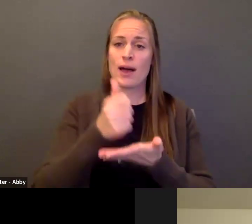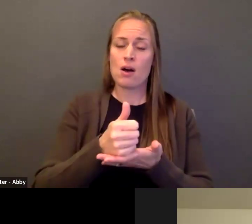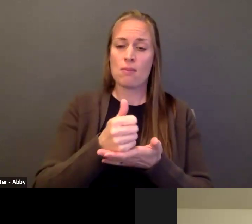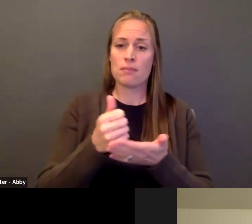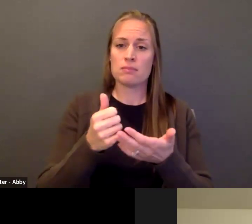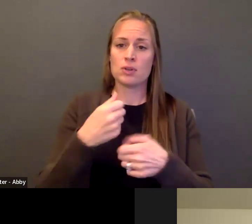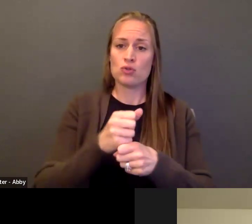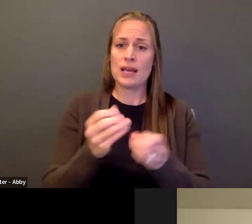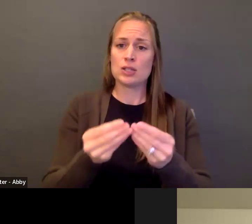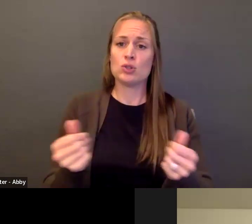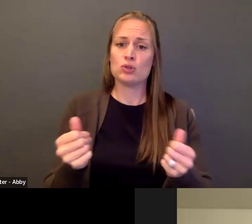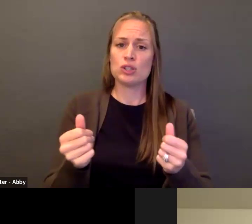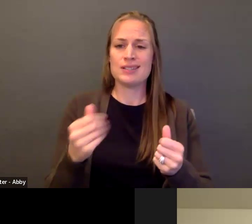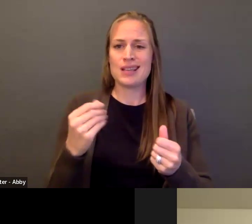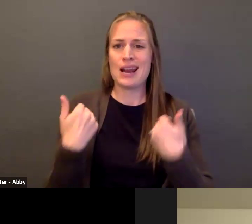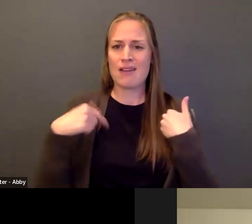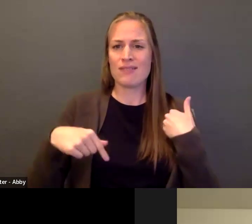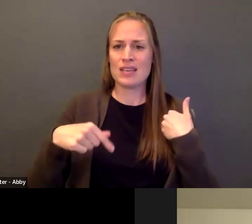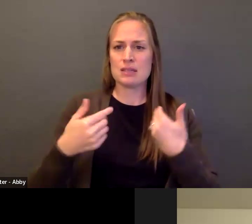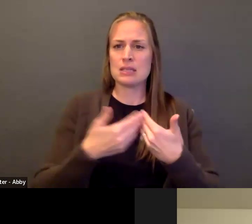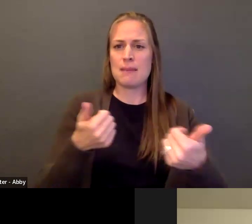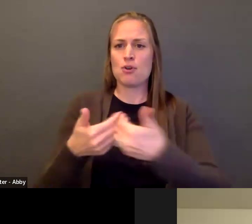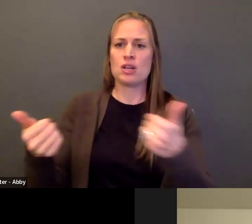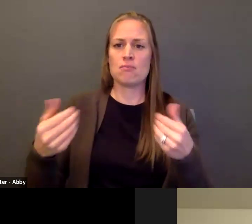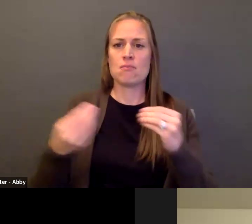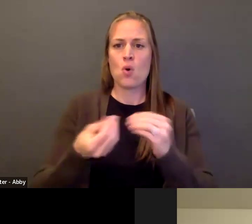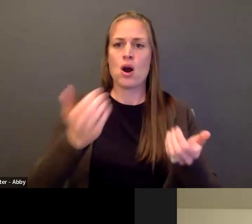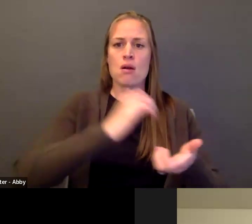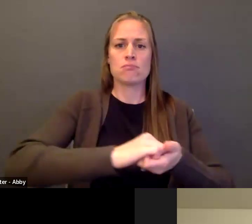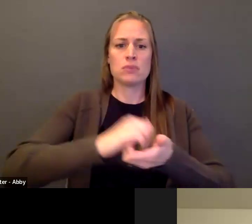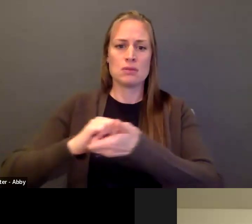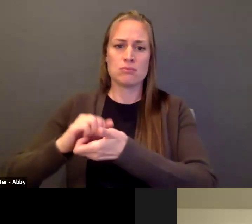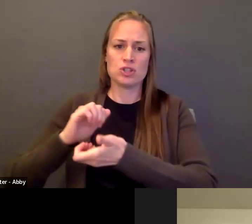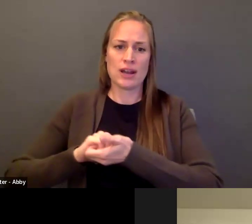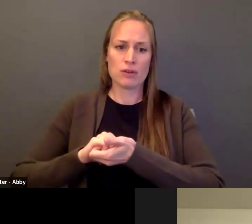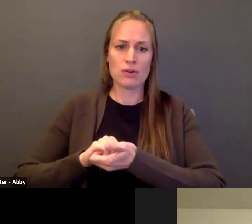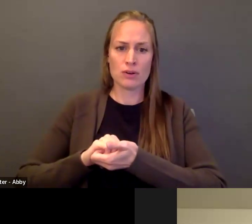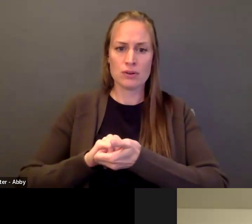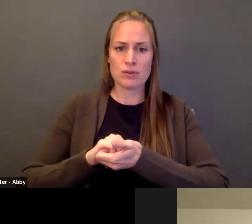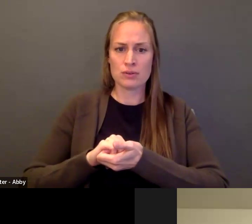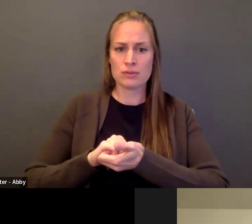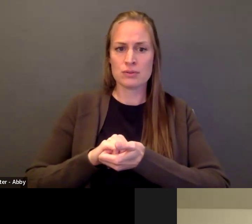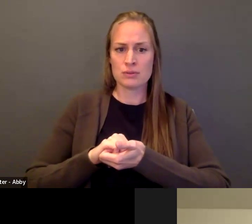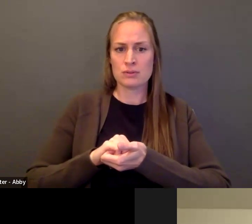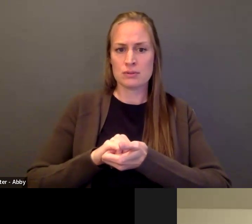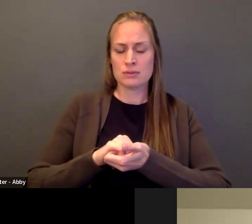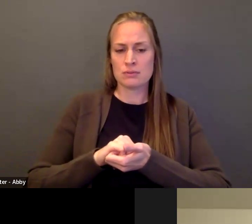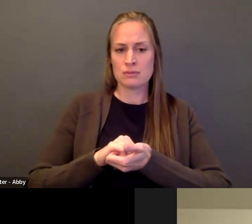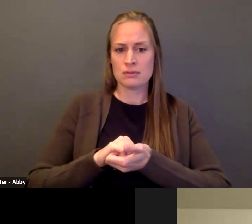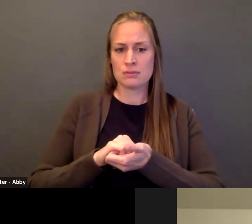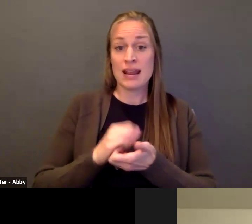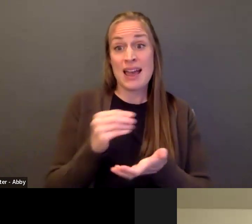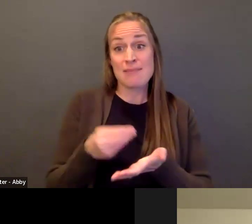more of that kind of stuff. More ability for these systems of care to be sanctioned to do things they normally can't do, you know. And money,